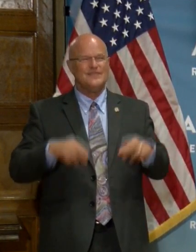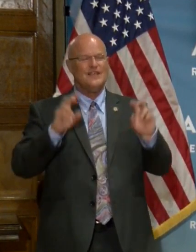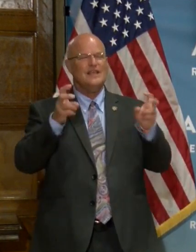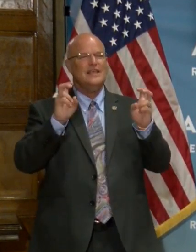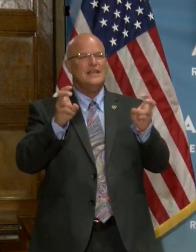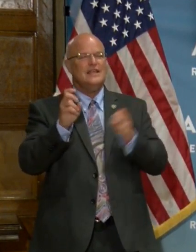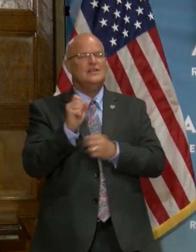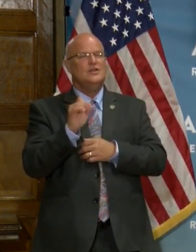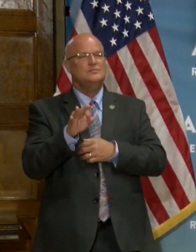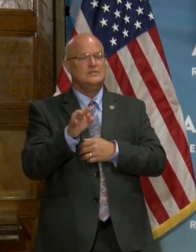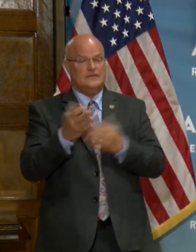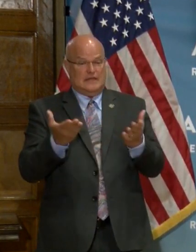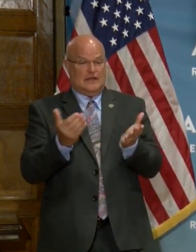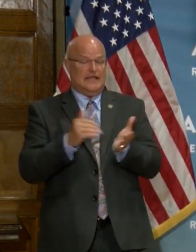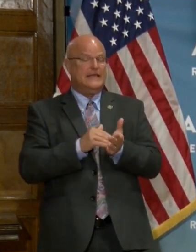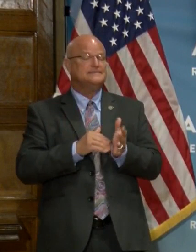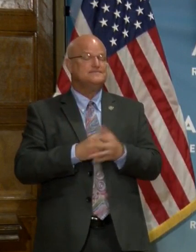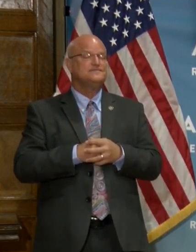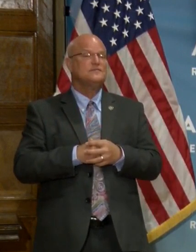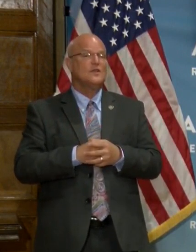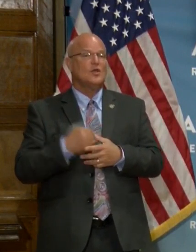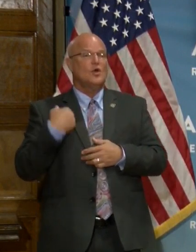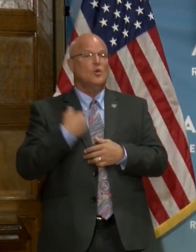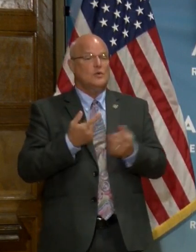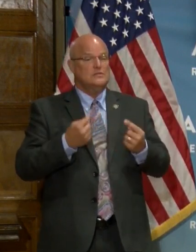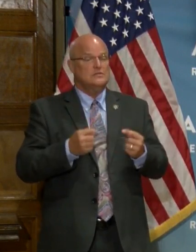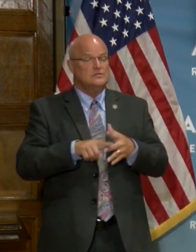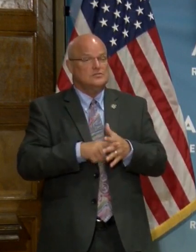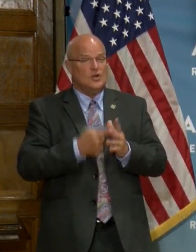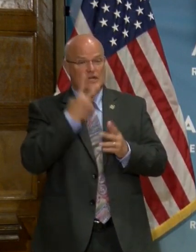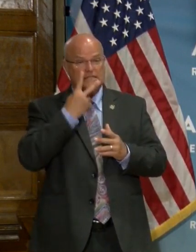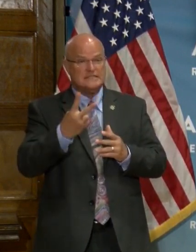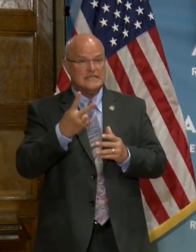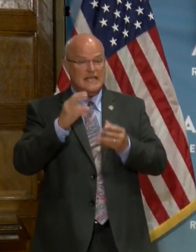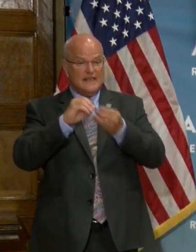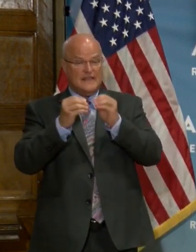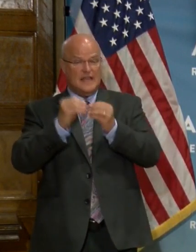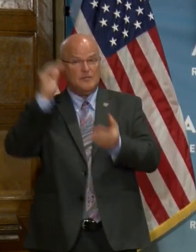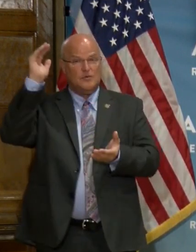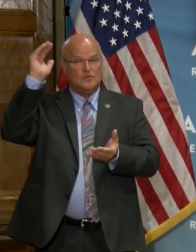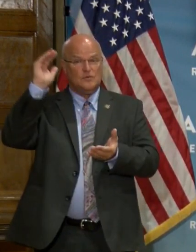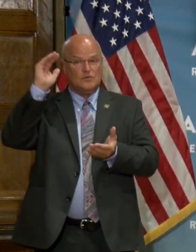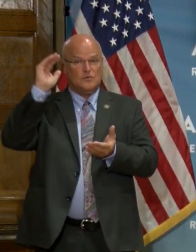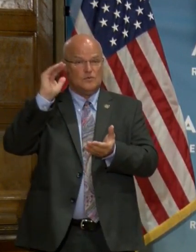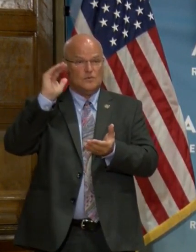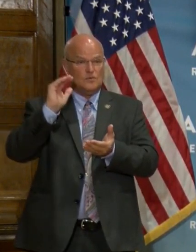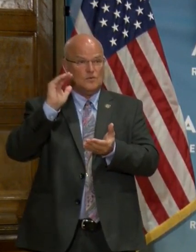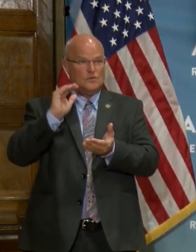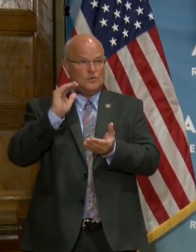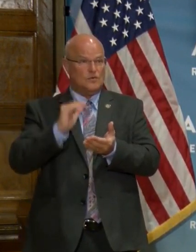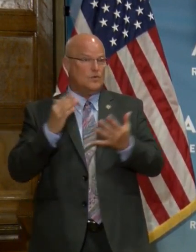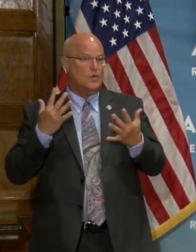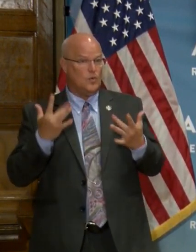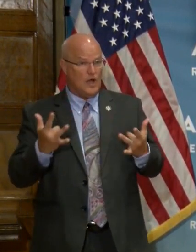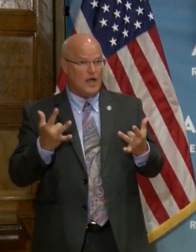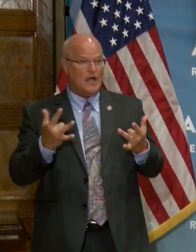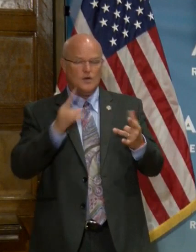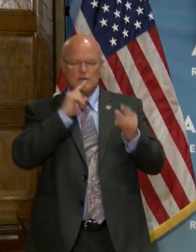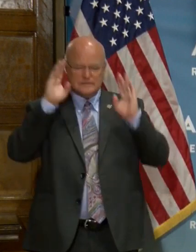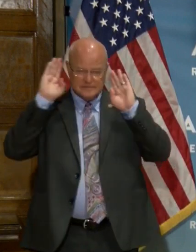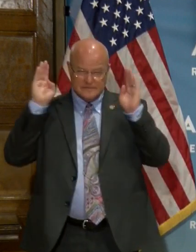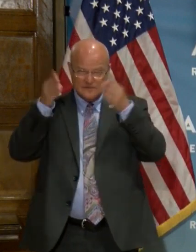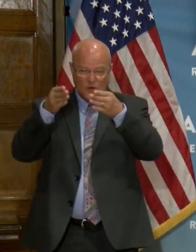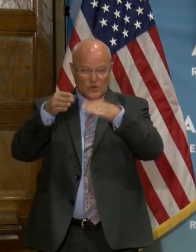of here again, we're starting to see a decline in the increase in number of cases, and it's because we've really